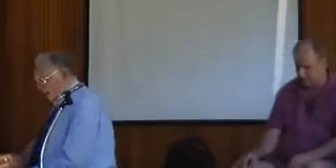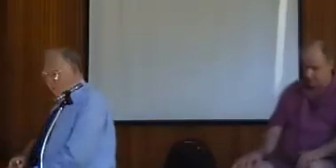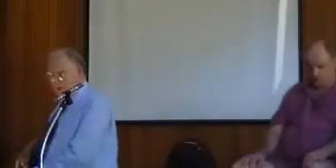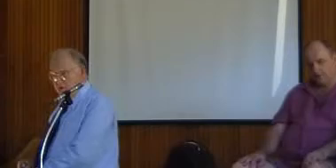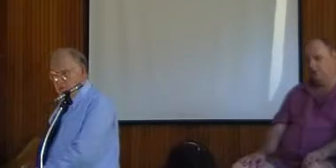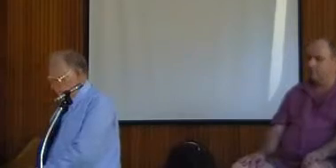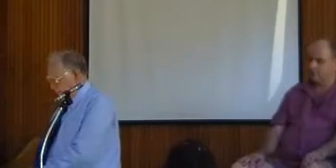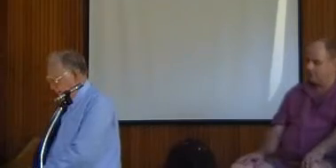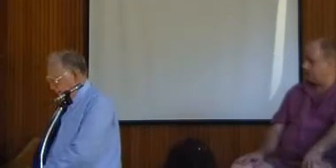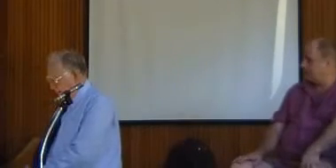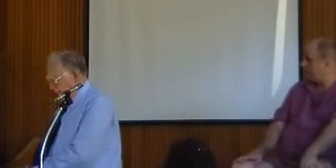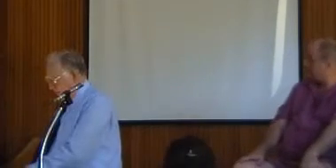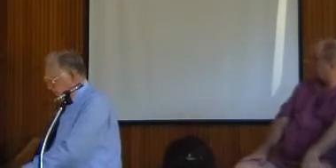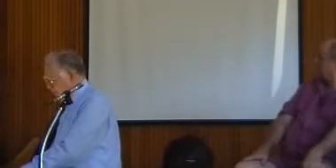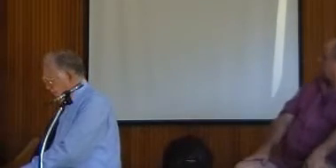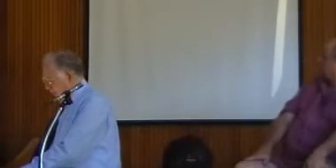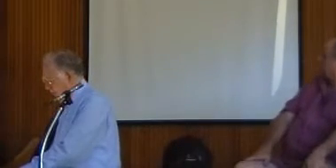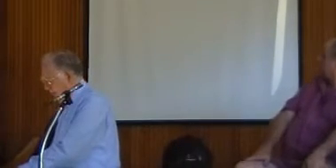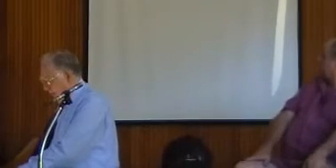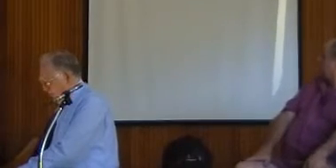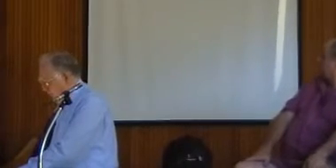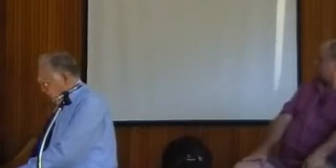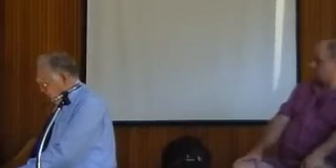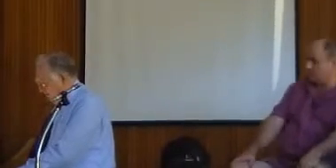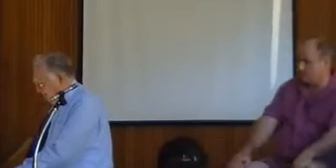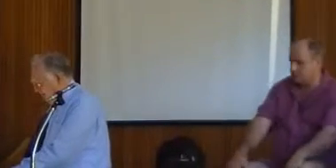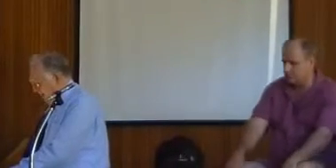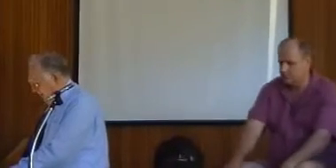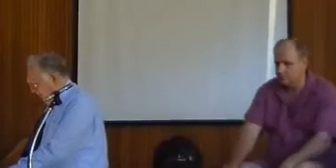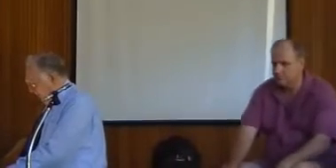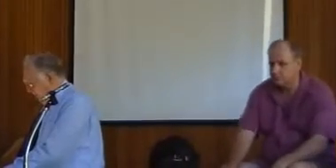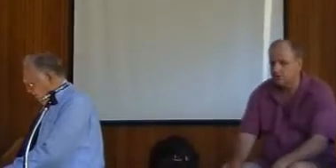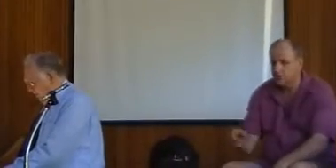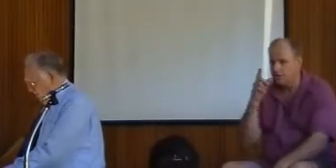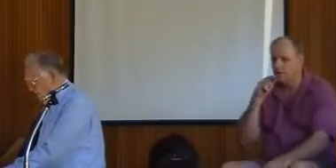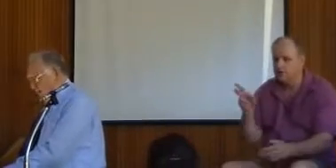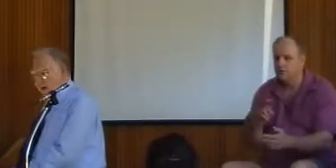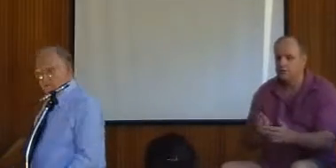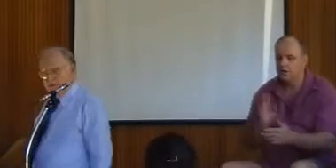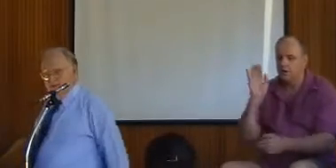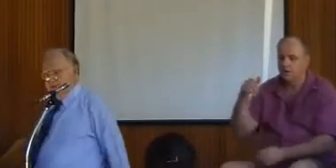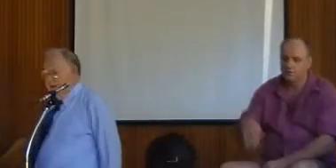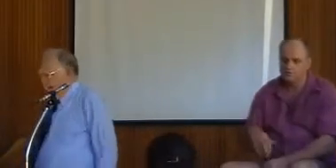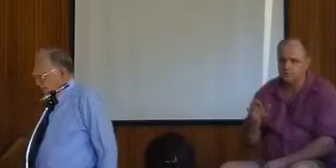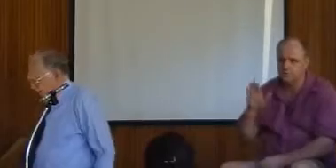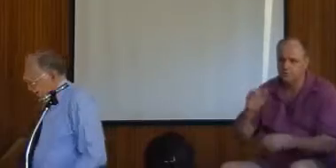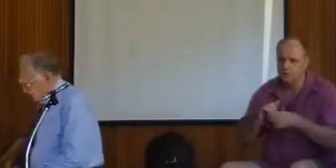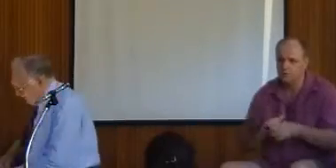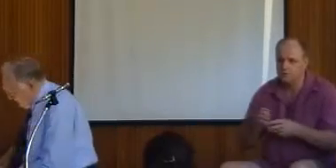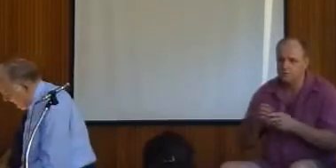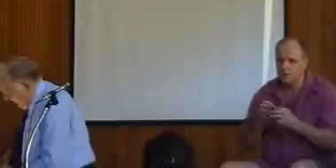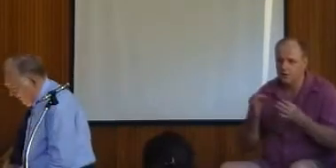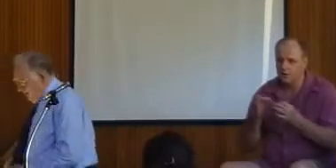You'll be able to read this in your own Bible at home. The words will be slightly different, but the meaning hopefully is